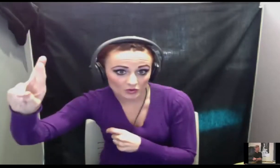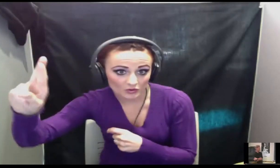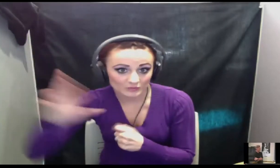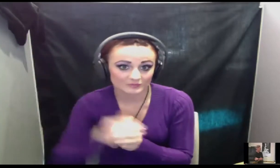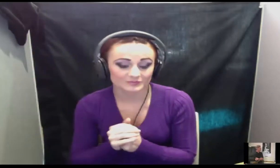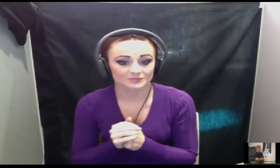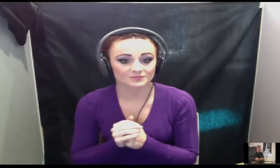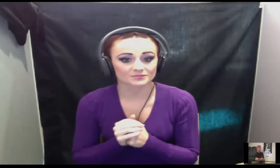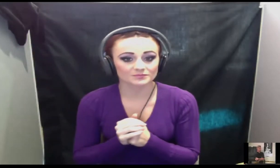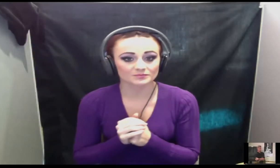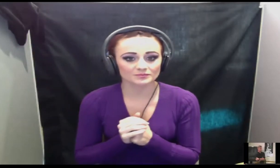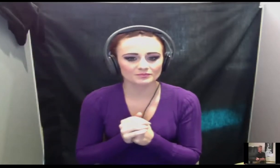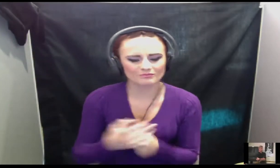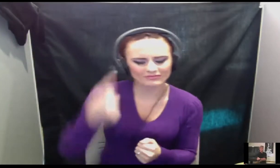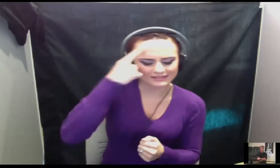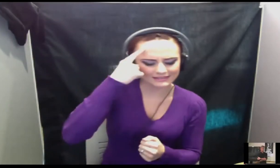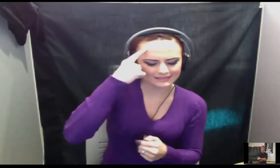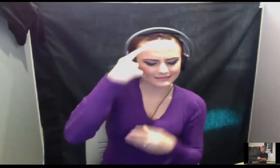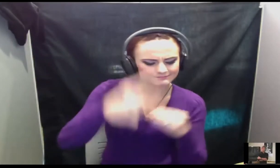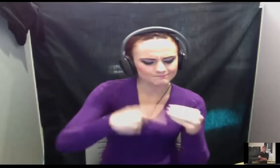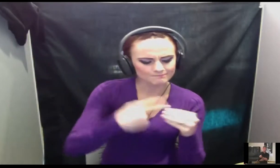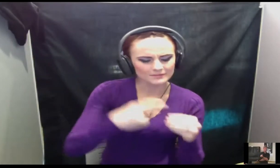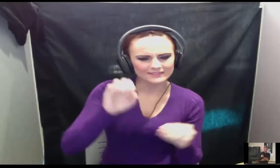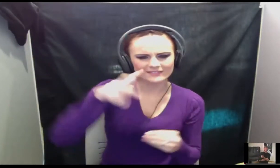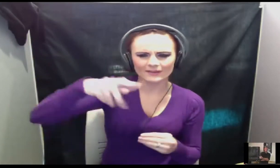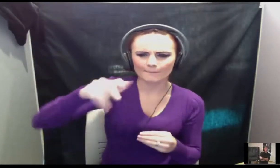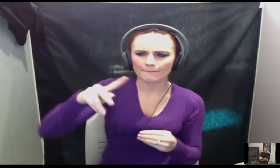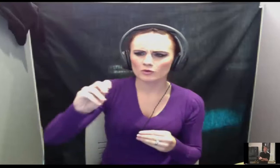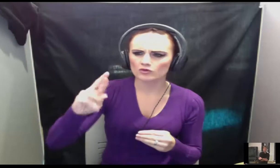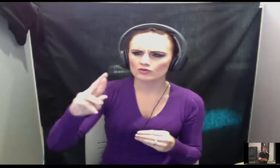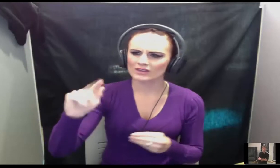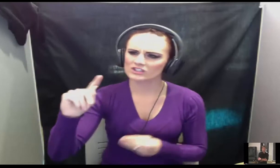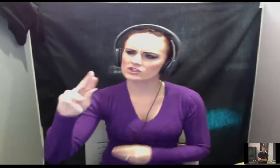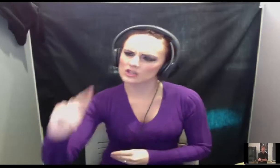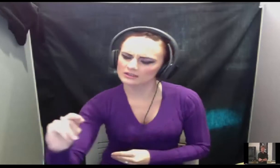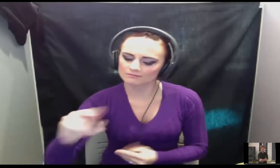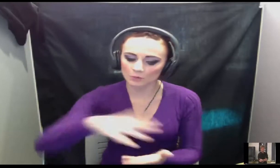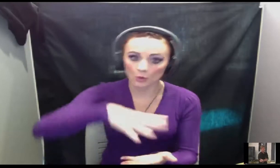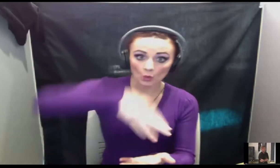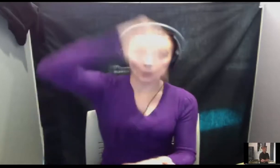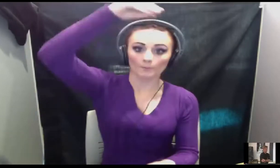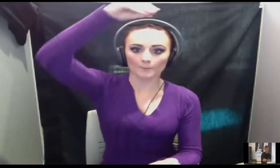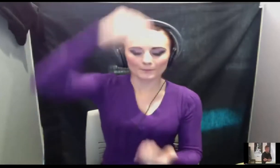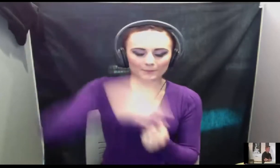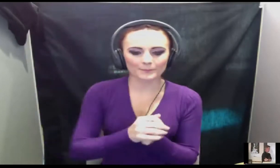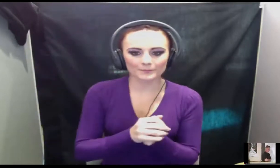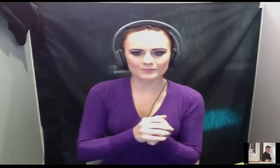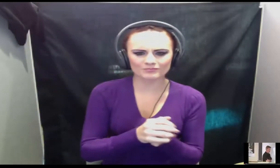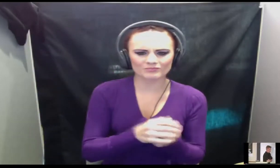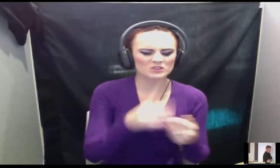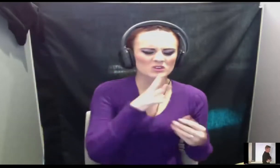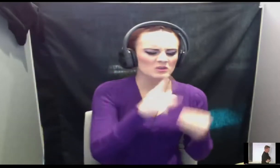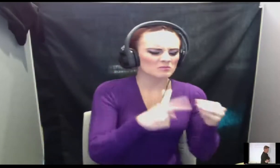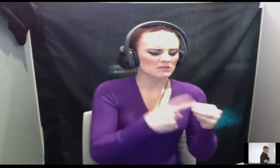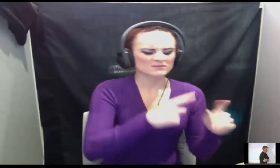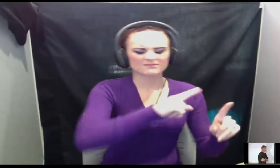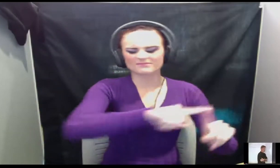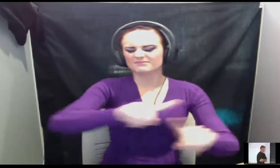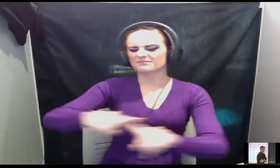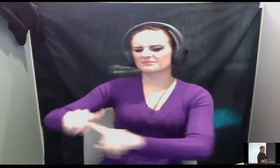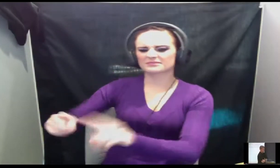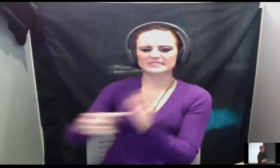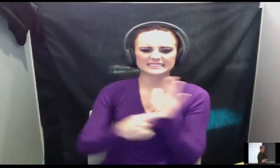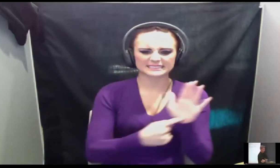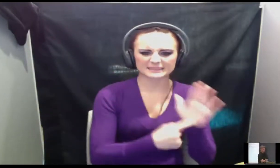Thinking about evaporation, we've talked about several possibilities or examples of evaporation. When we talked about